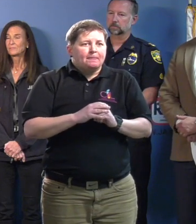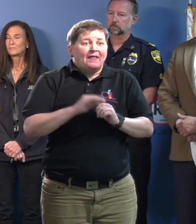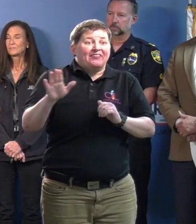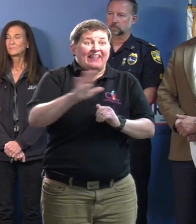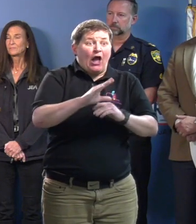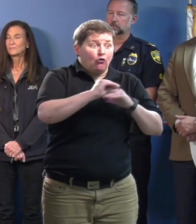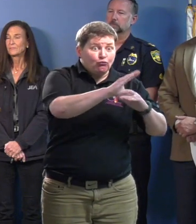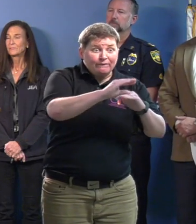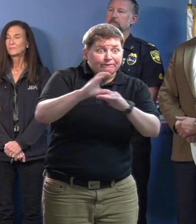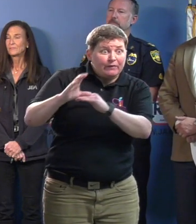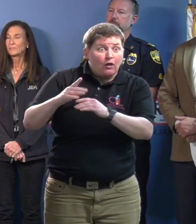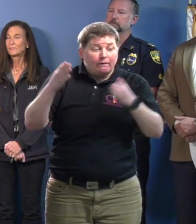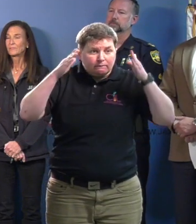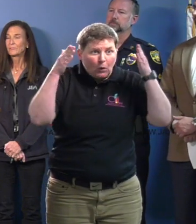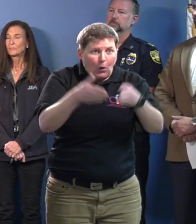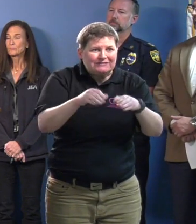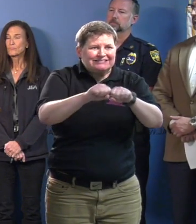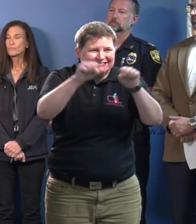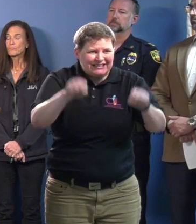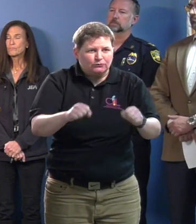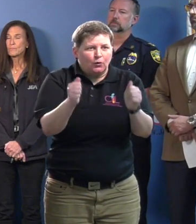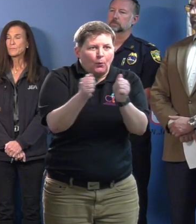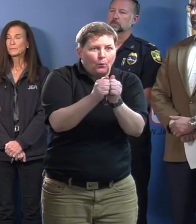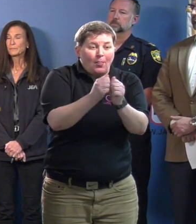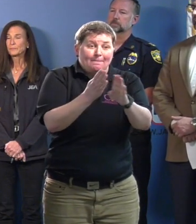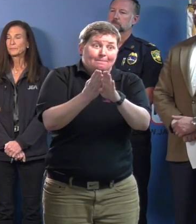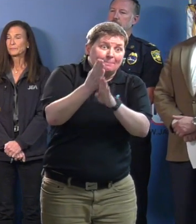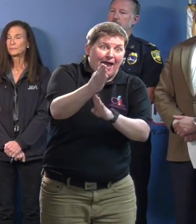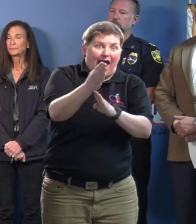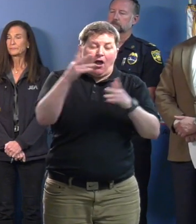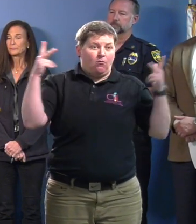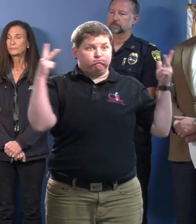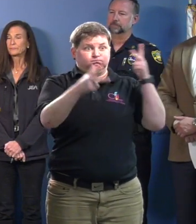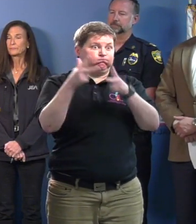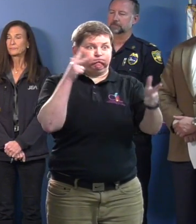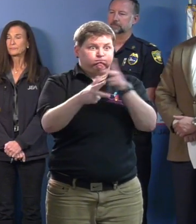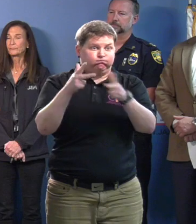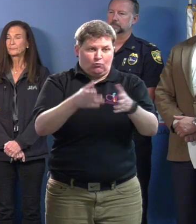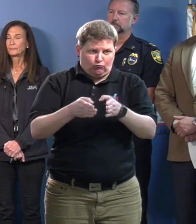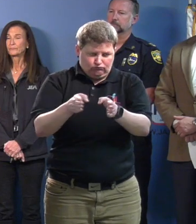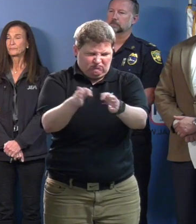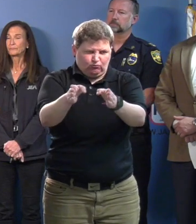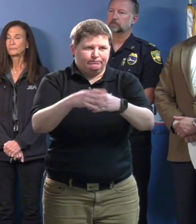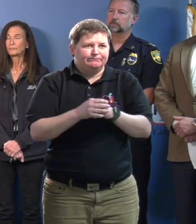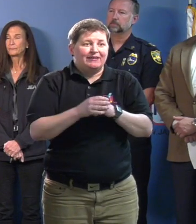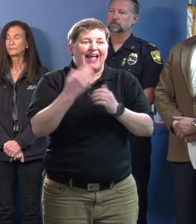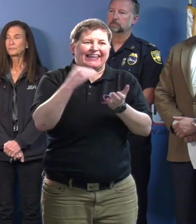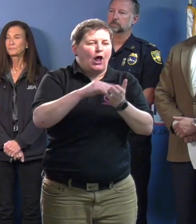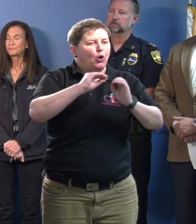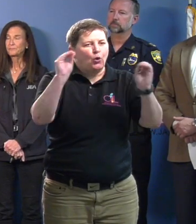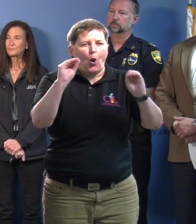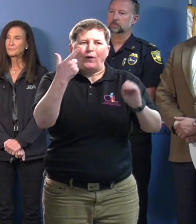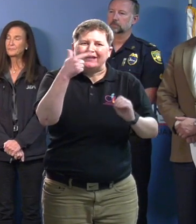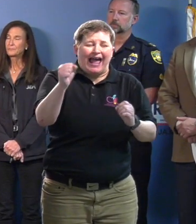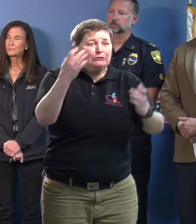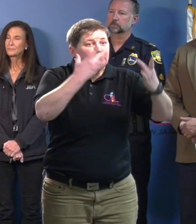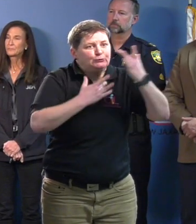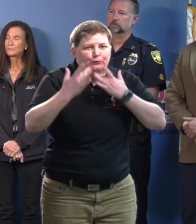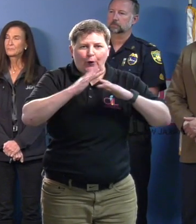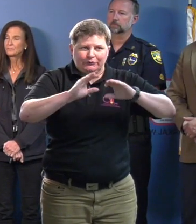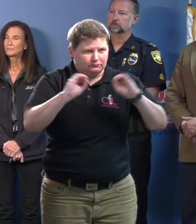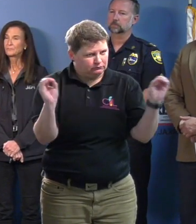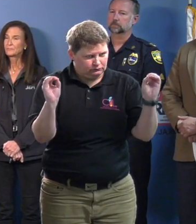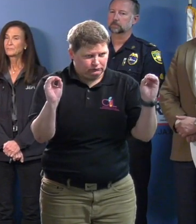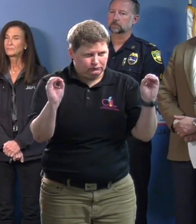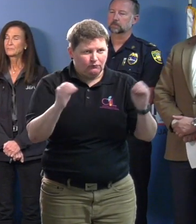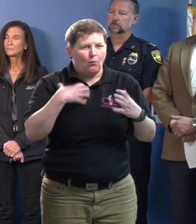that are along major routes. Again, no gas shortage, okay? So I want to tell you about something that was really inspiring for me